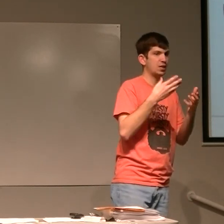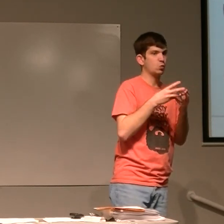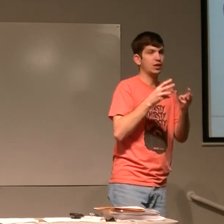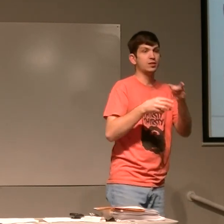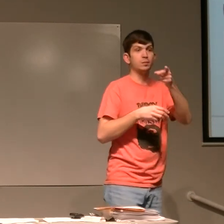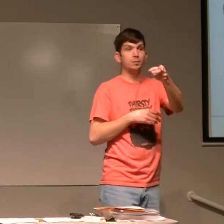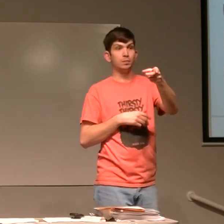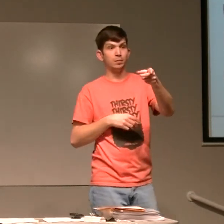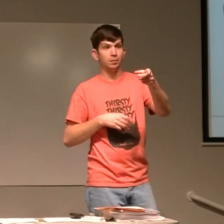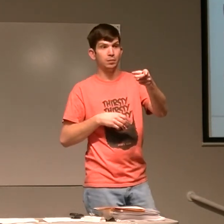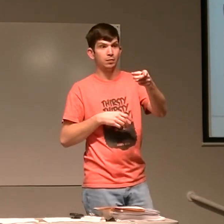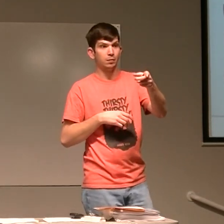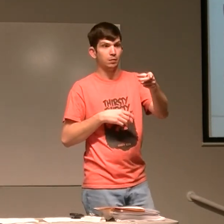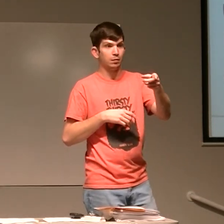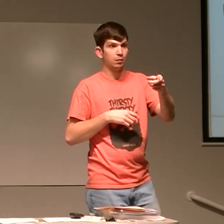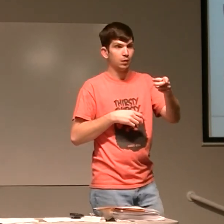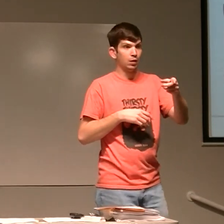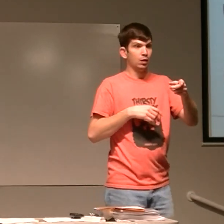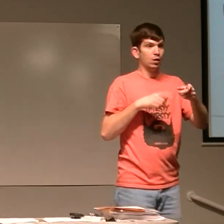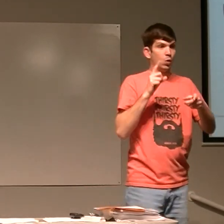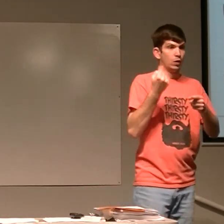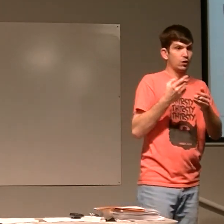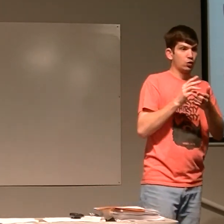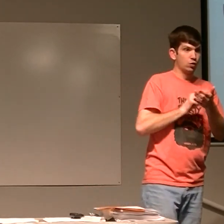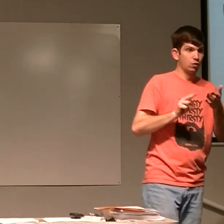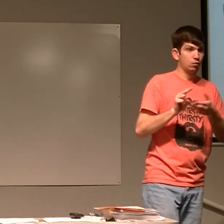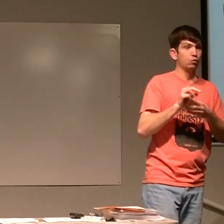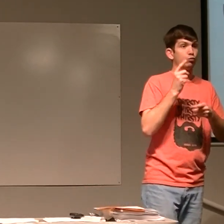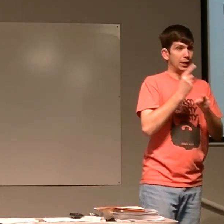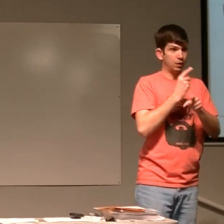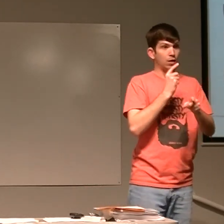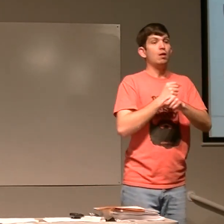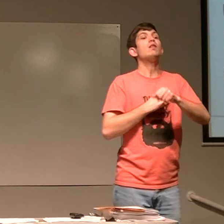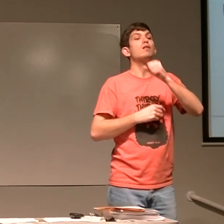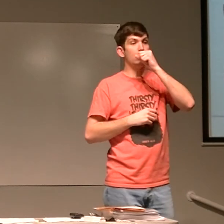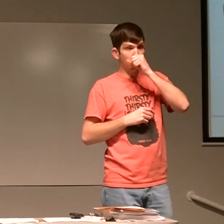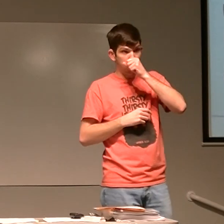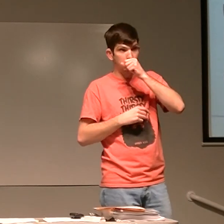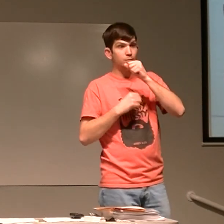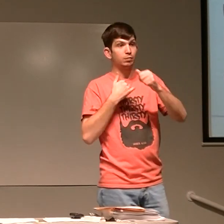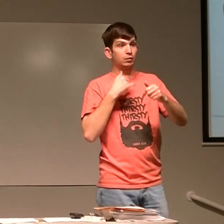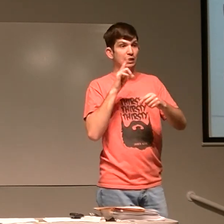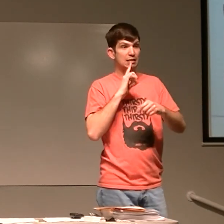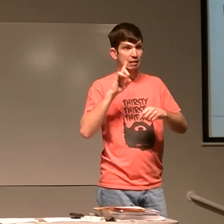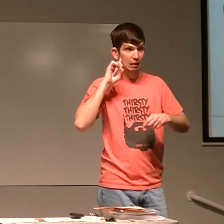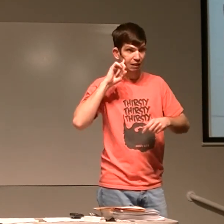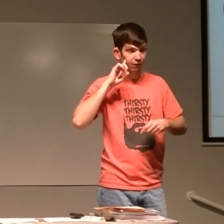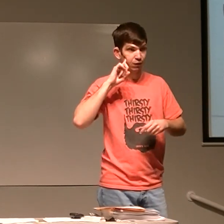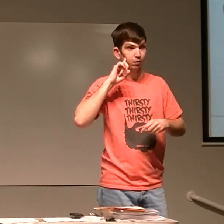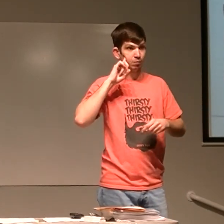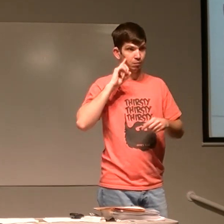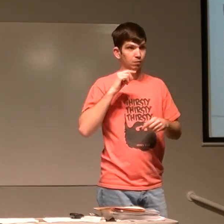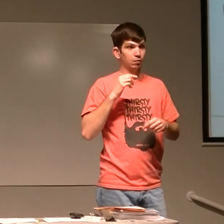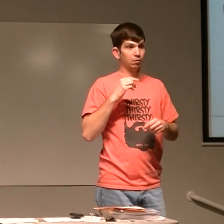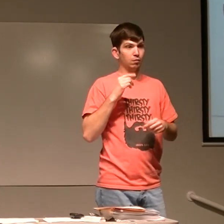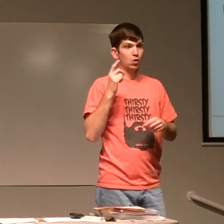ways. Gallaudet's the only university in the world Right. that is for the deaf.